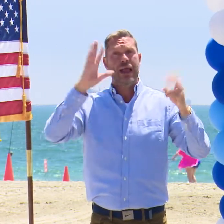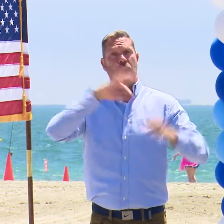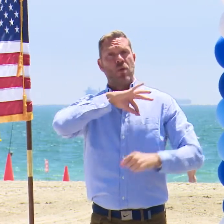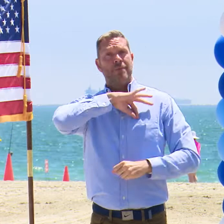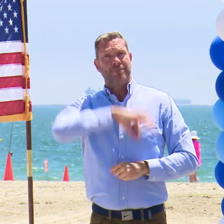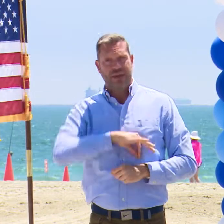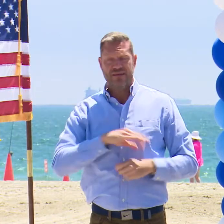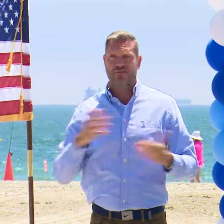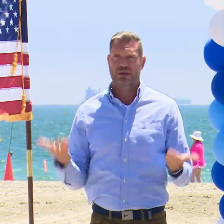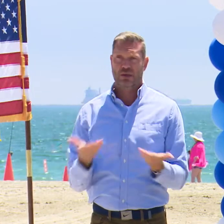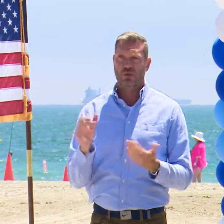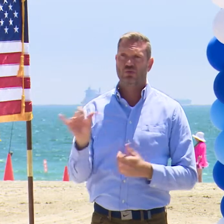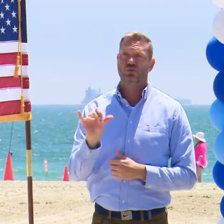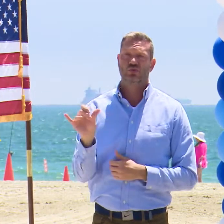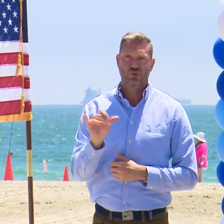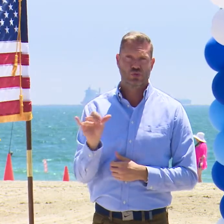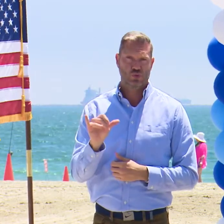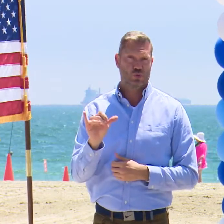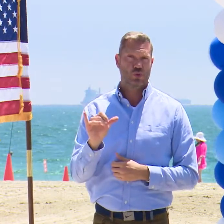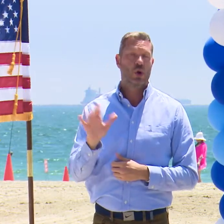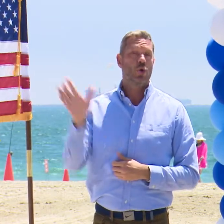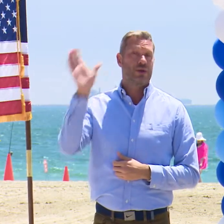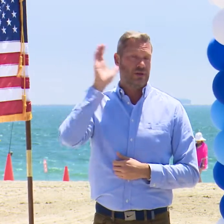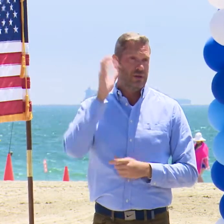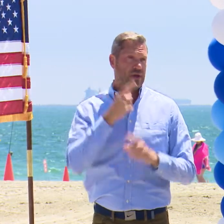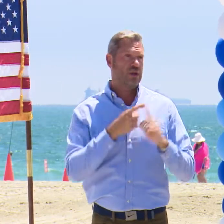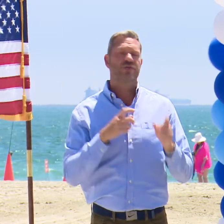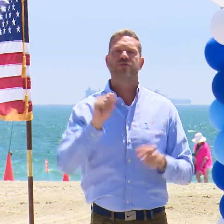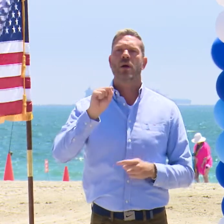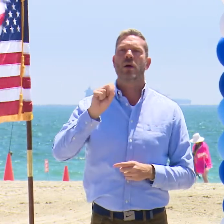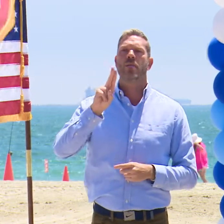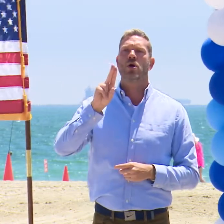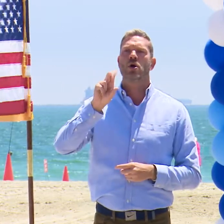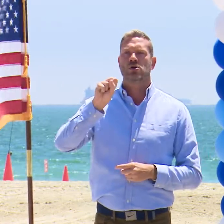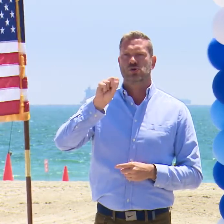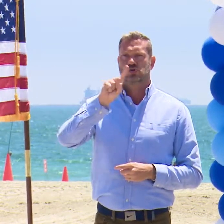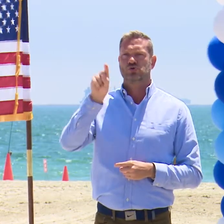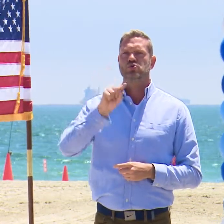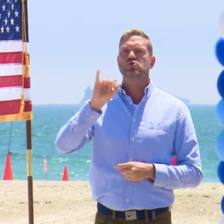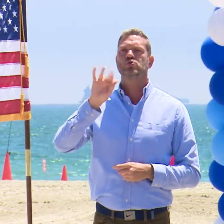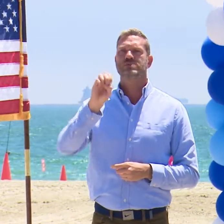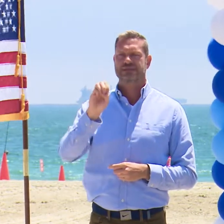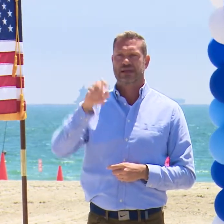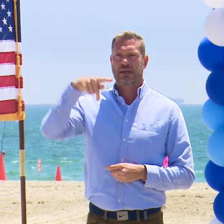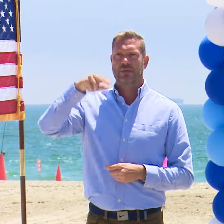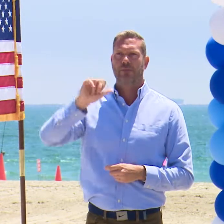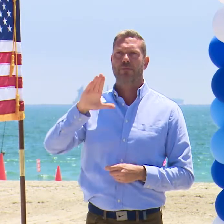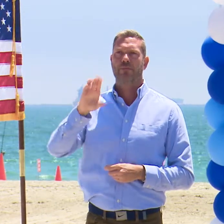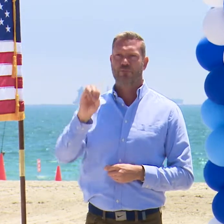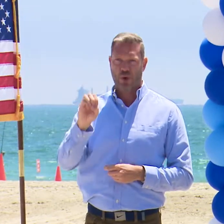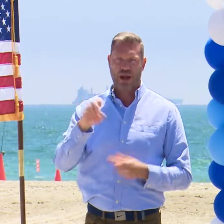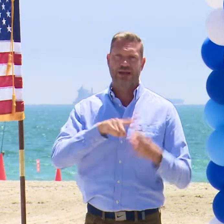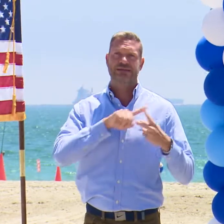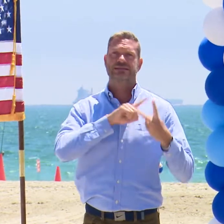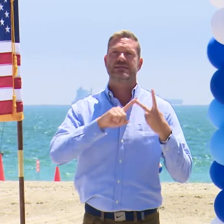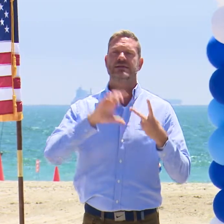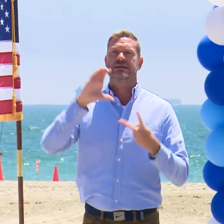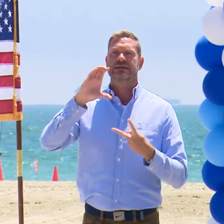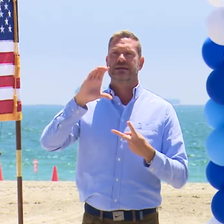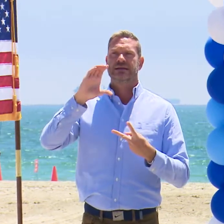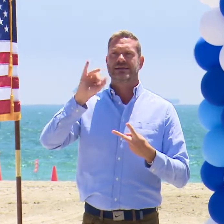well. We're going to hear in just a few minutes from Councilwoman Susie Price. This is also, we're in her district. We're going to hear from Councilwoman Cindy